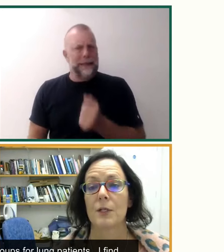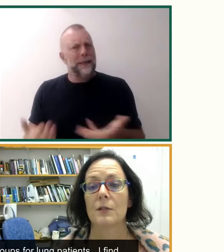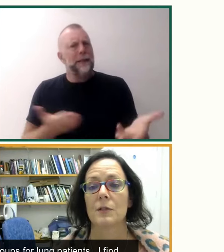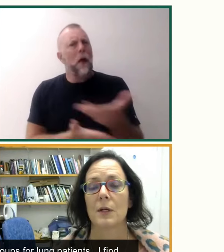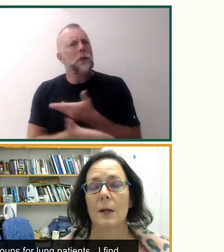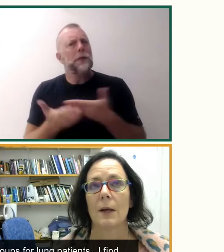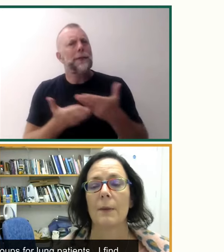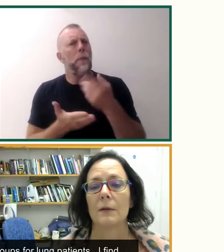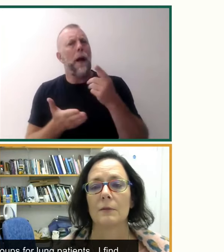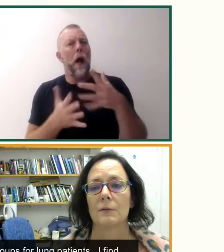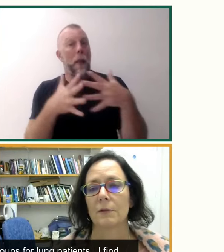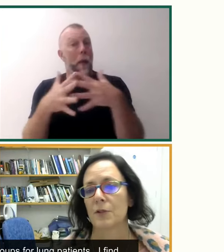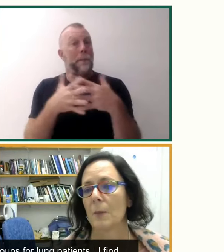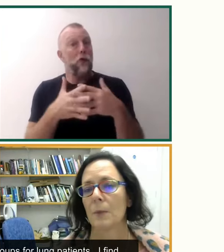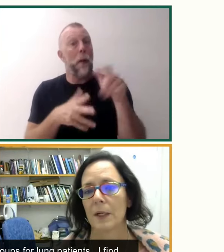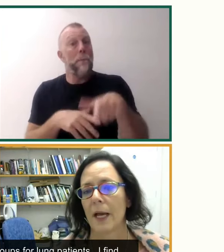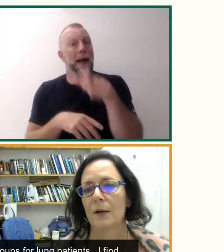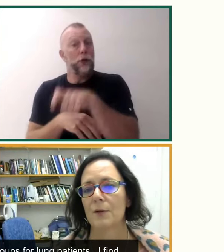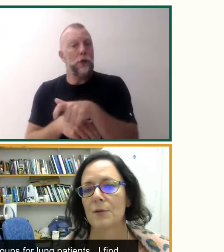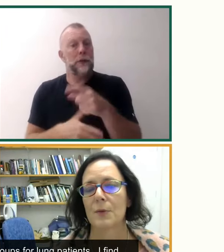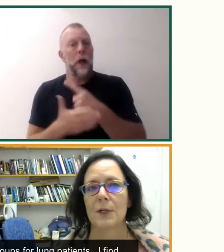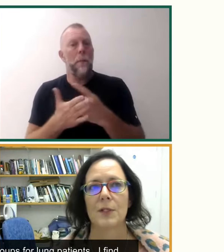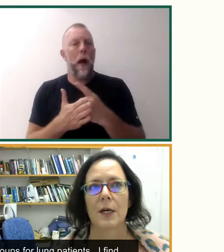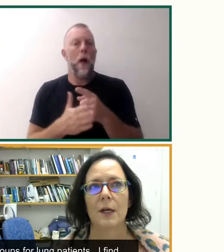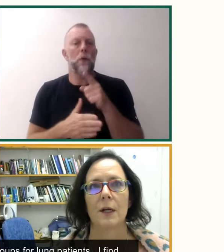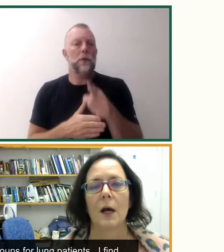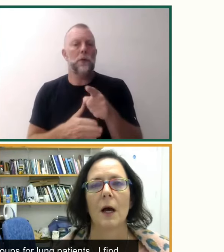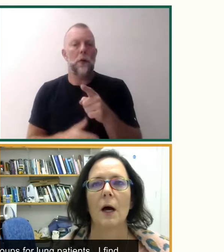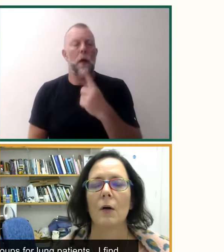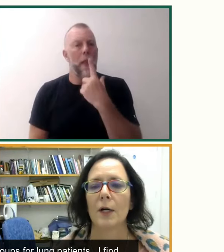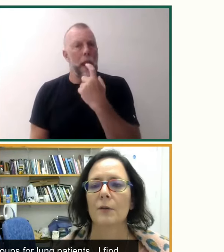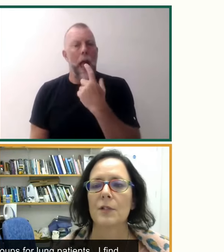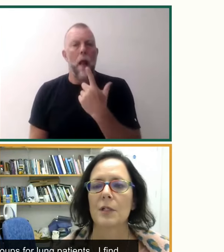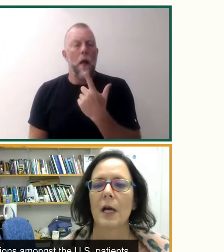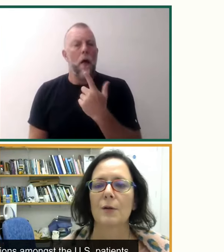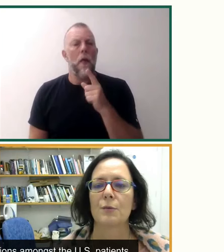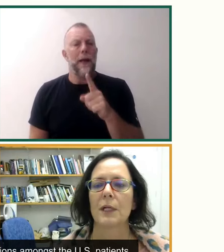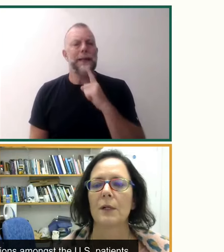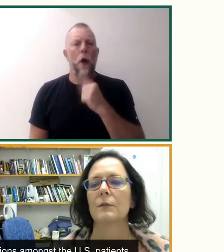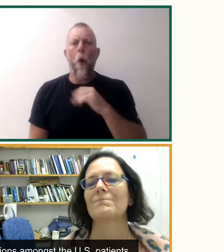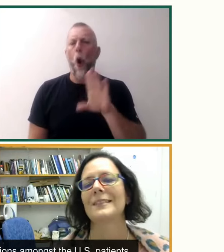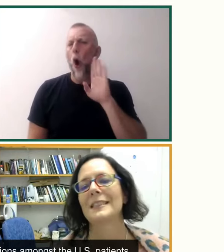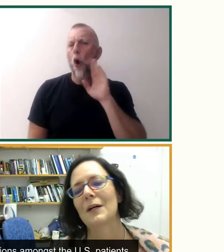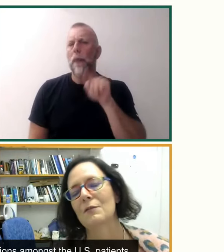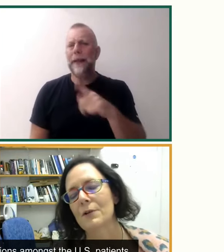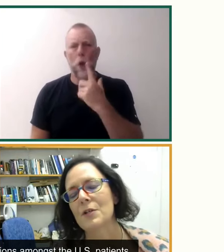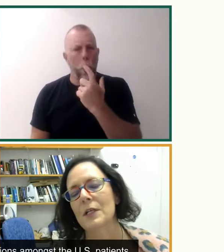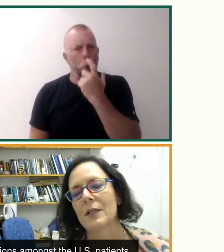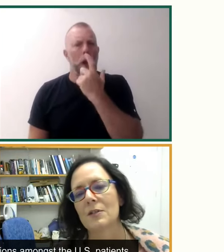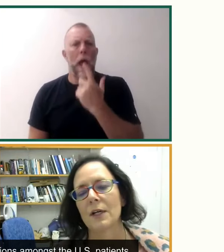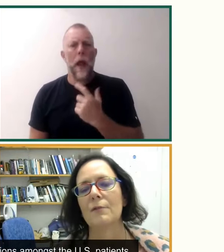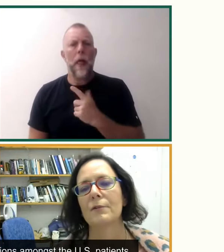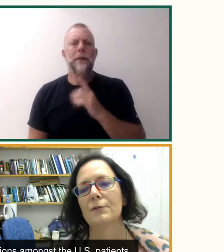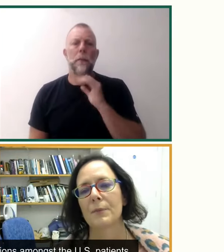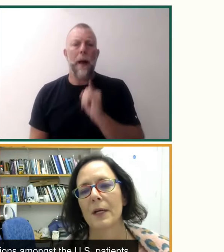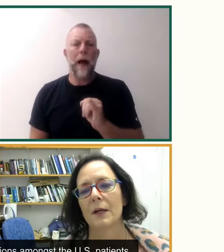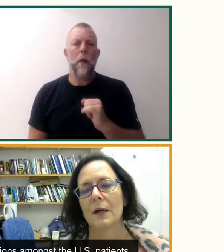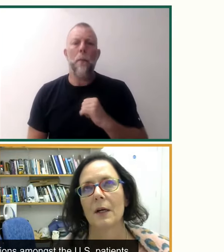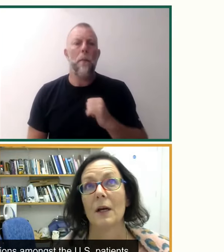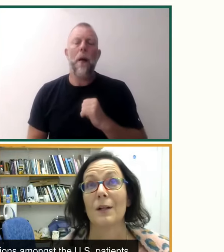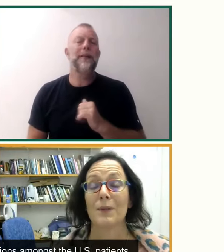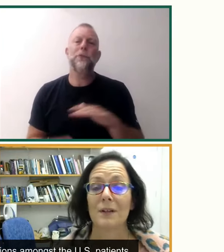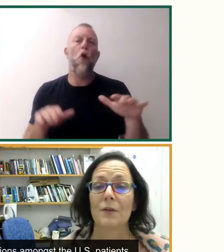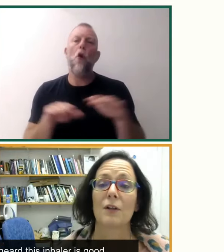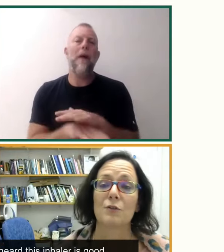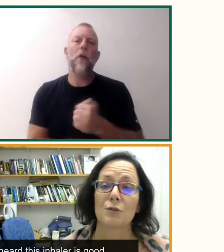US patients about, for example, inhalers, when they say, oh, I heard this inhaler is really good. Unfortunately, it's not covered for